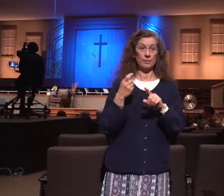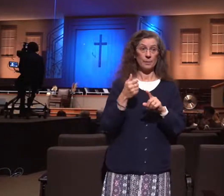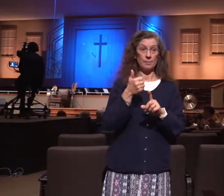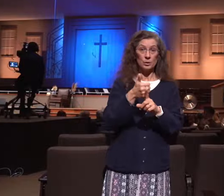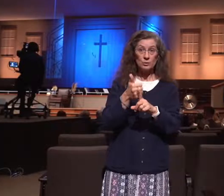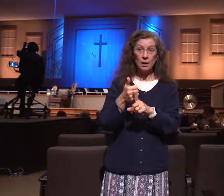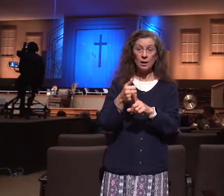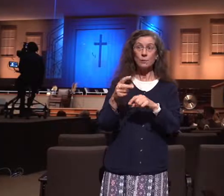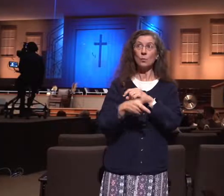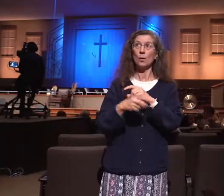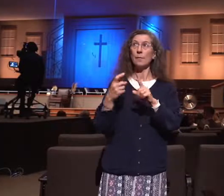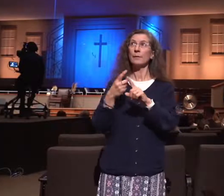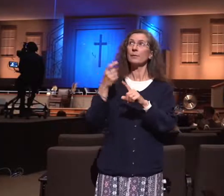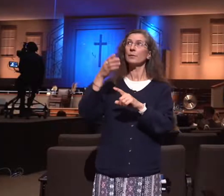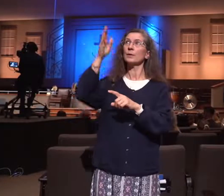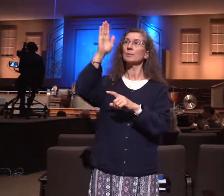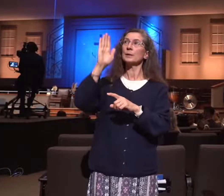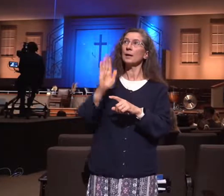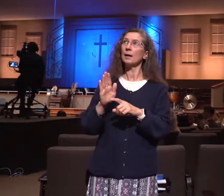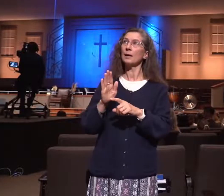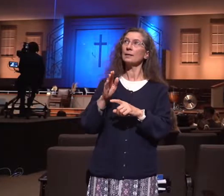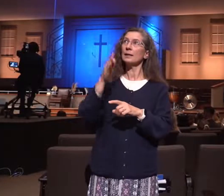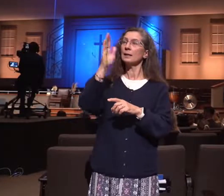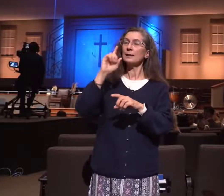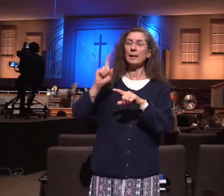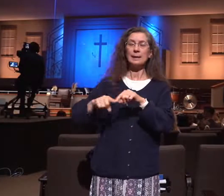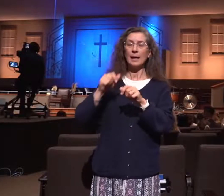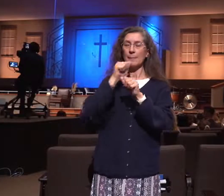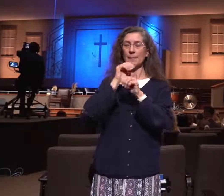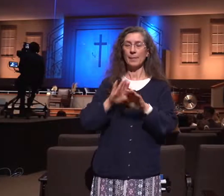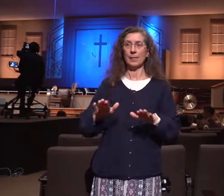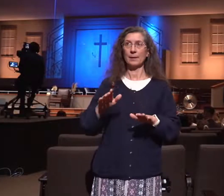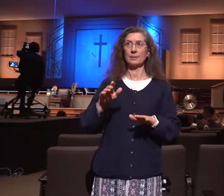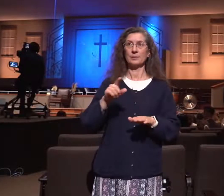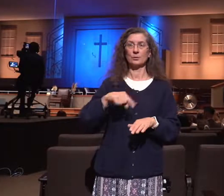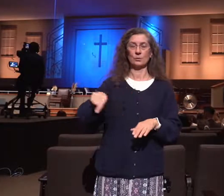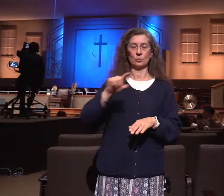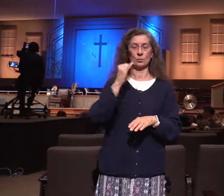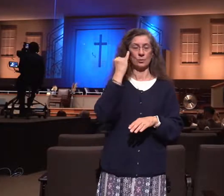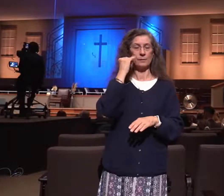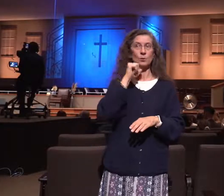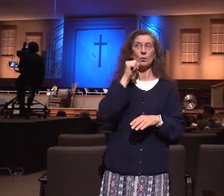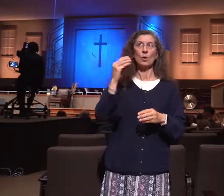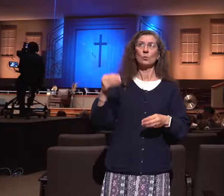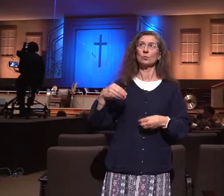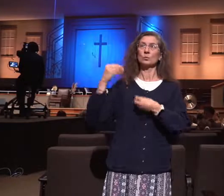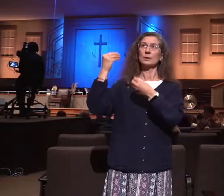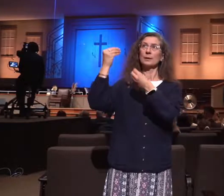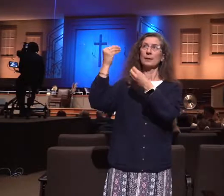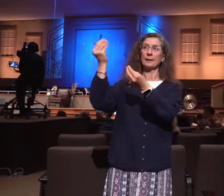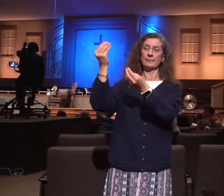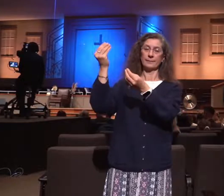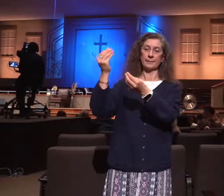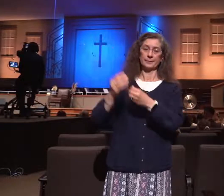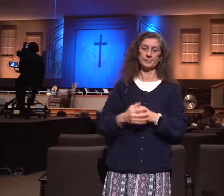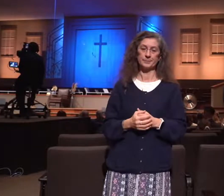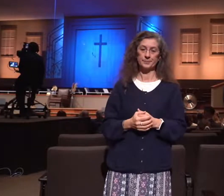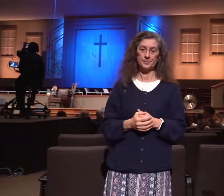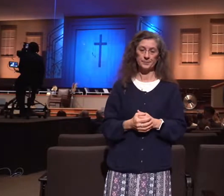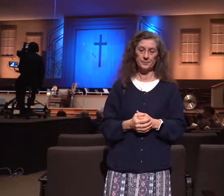You're robbing yourself of the blessings of God and of the joy of knowing that you're doing what God told you to